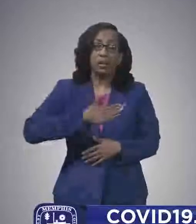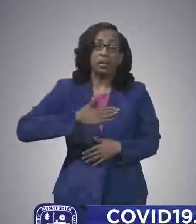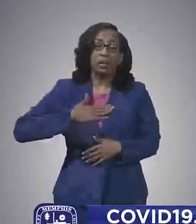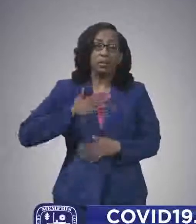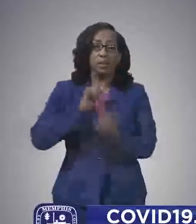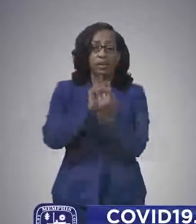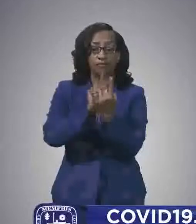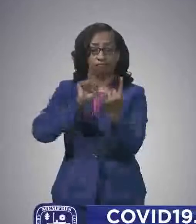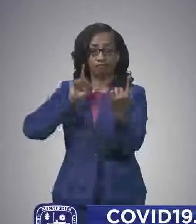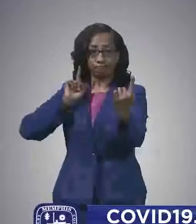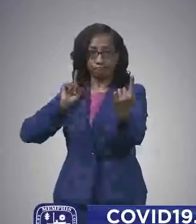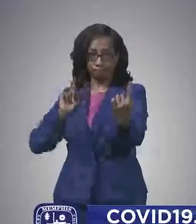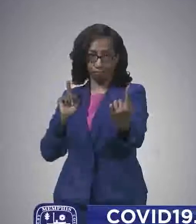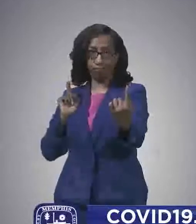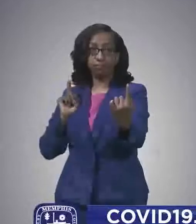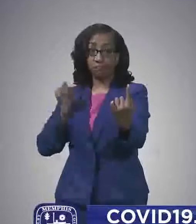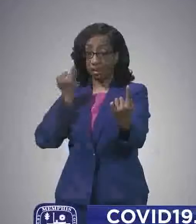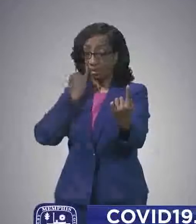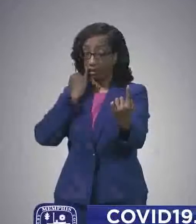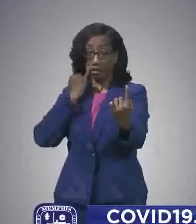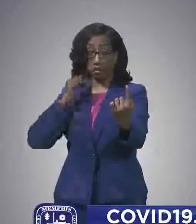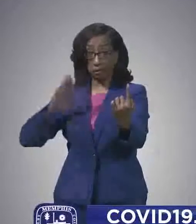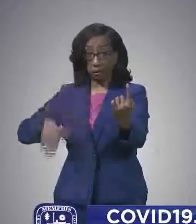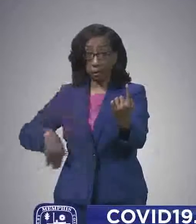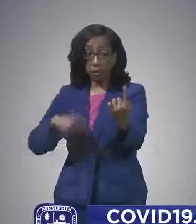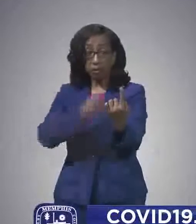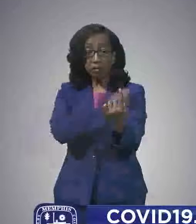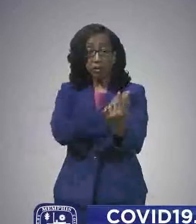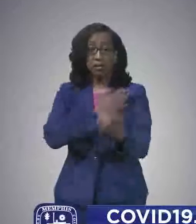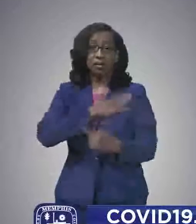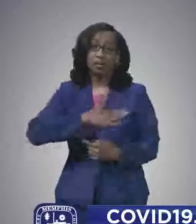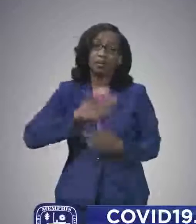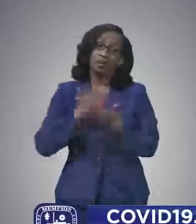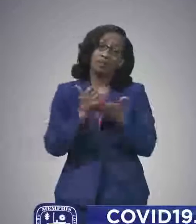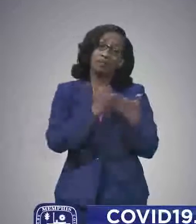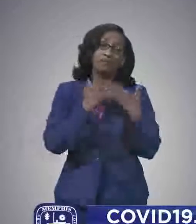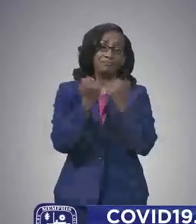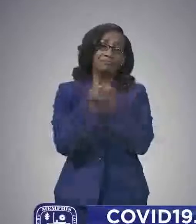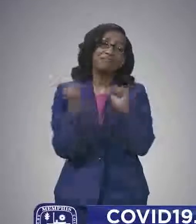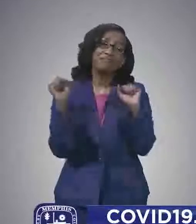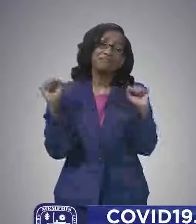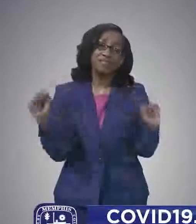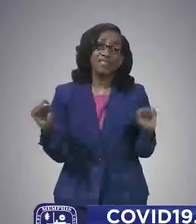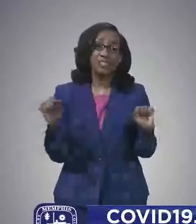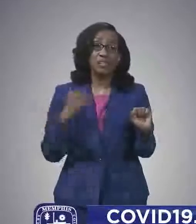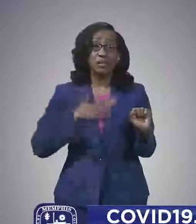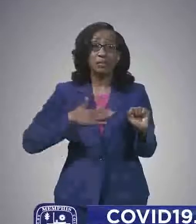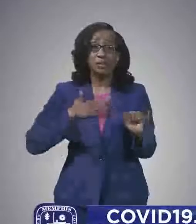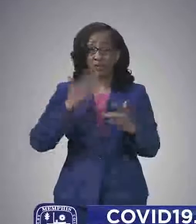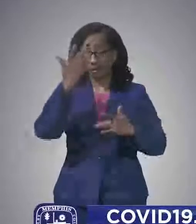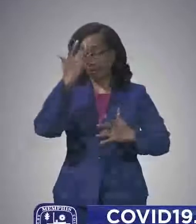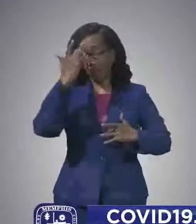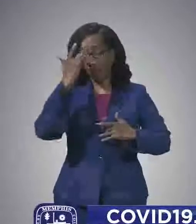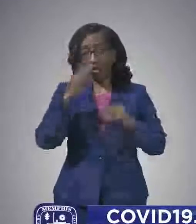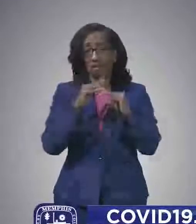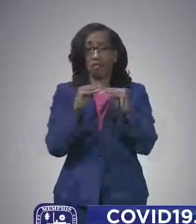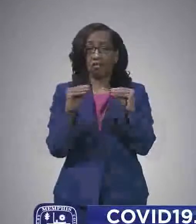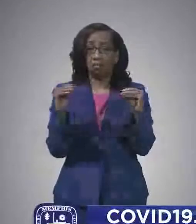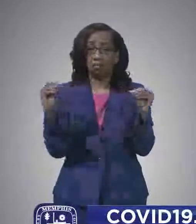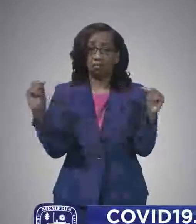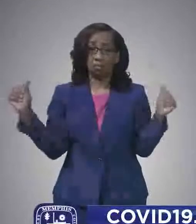social distancing if you're not vaccinated. And let's keep everyone safe. Let's try to get out of this pandemic as quickly as